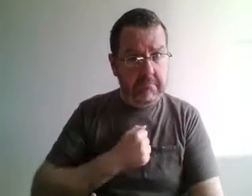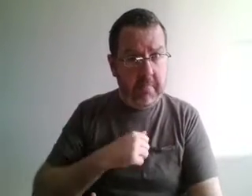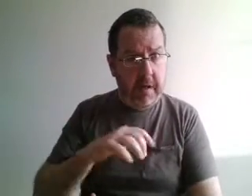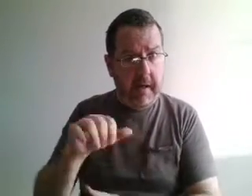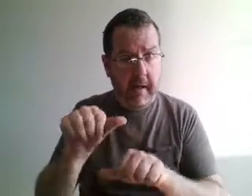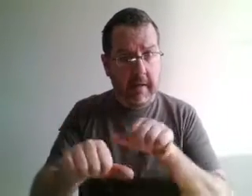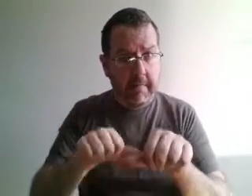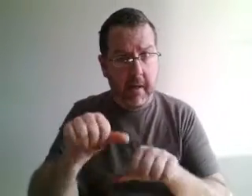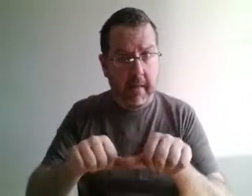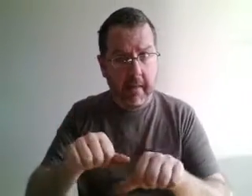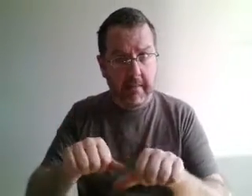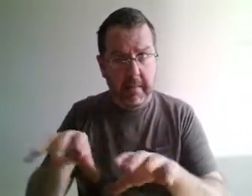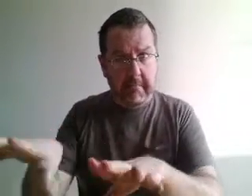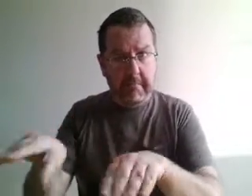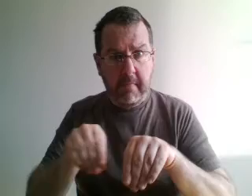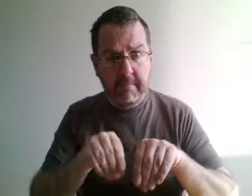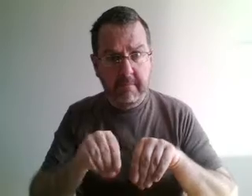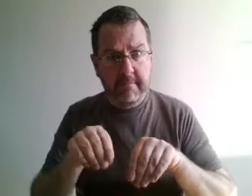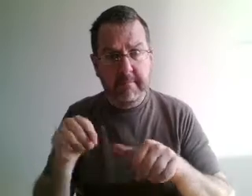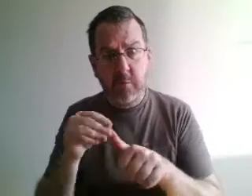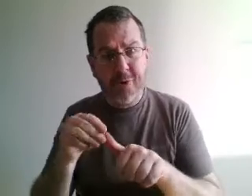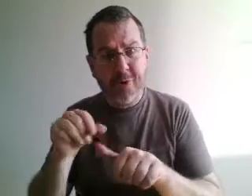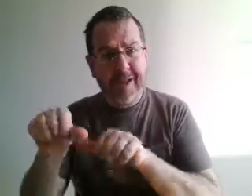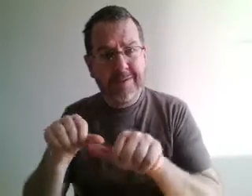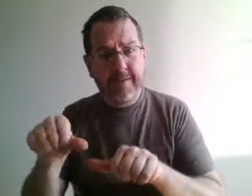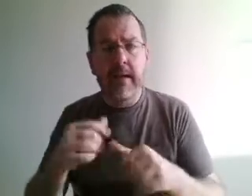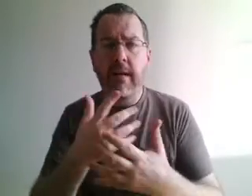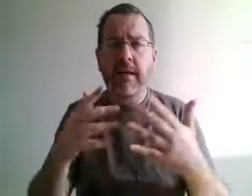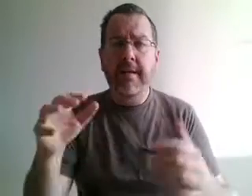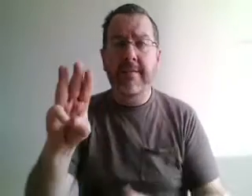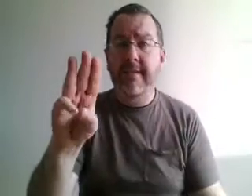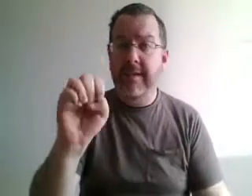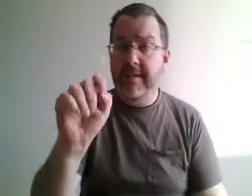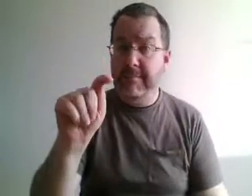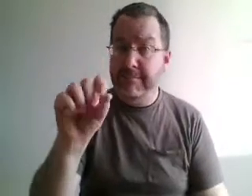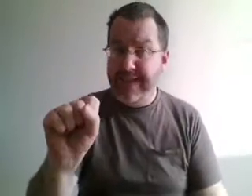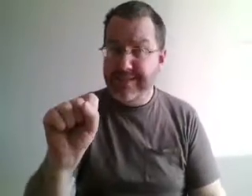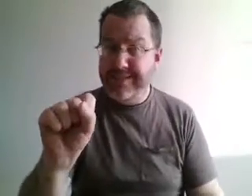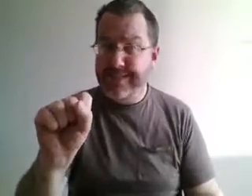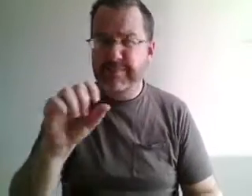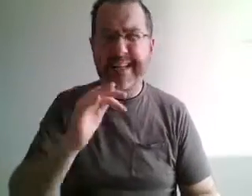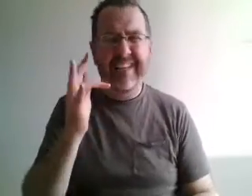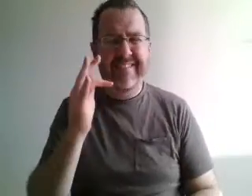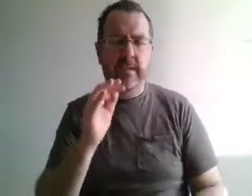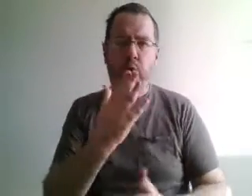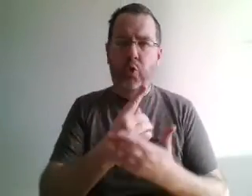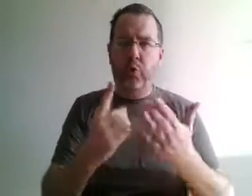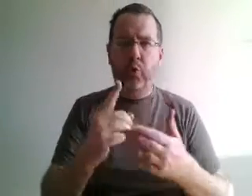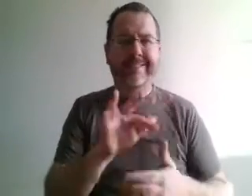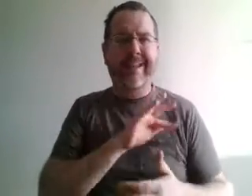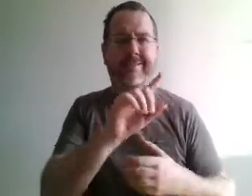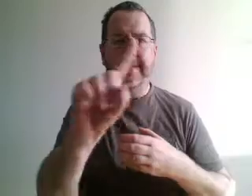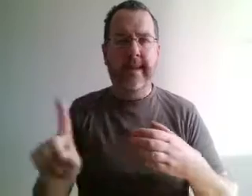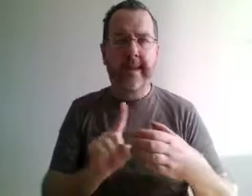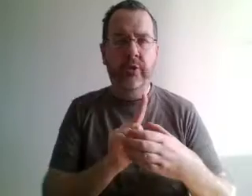particularly from household pets, many of whom are acting as a company for those who are in self-isolation.